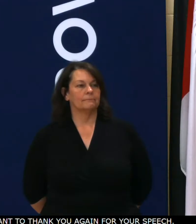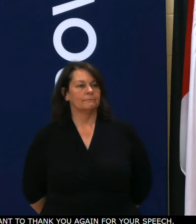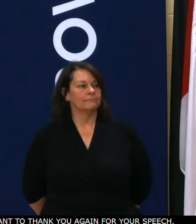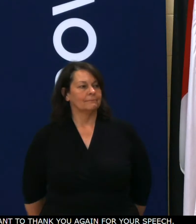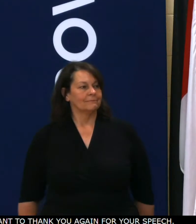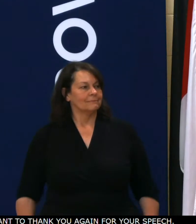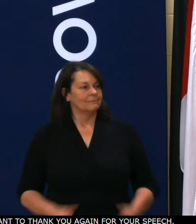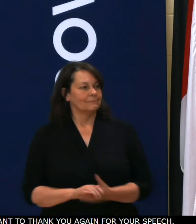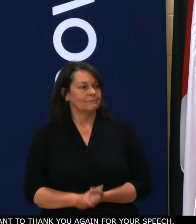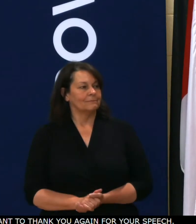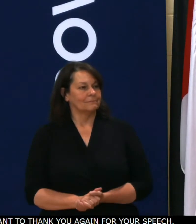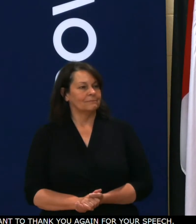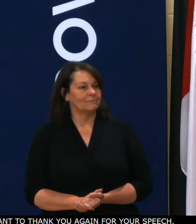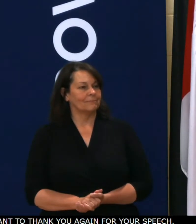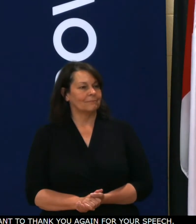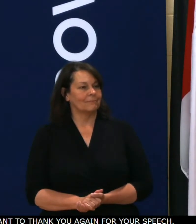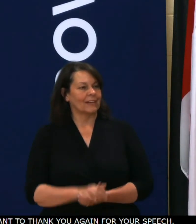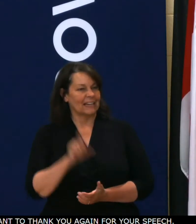I just need a minute.